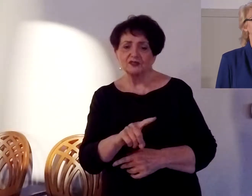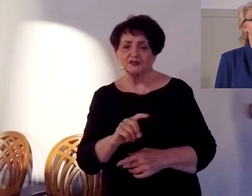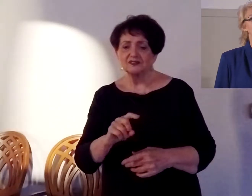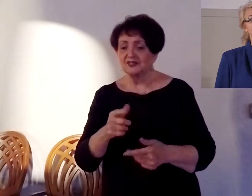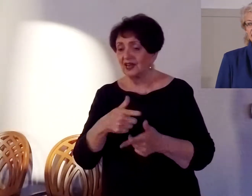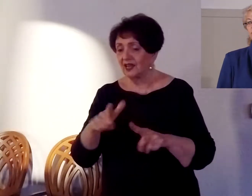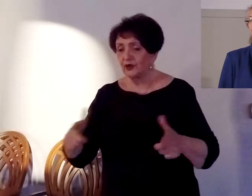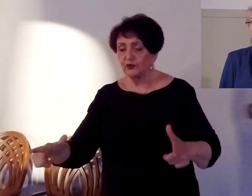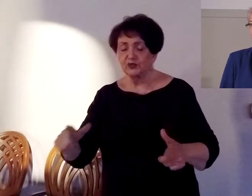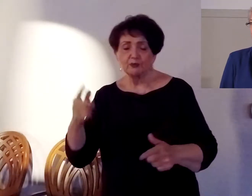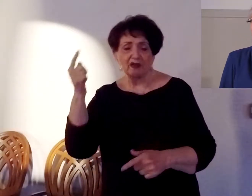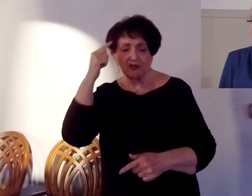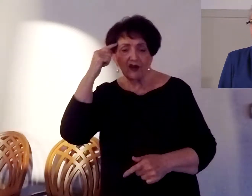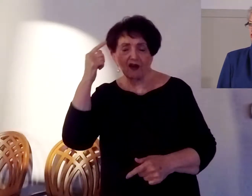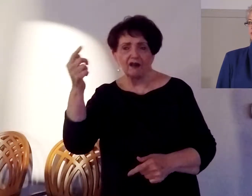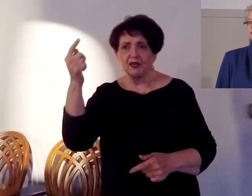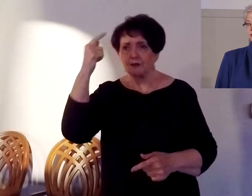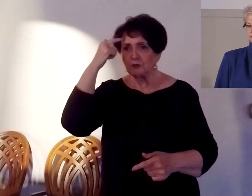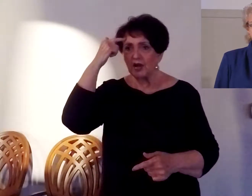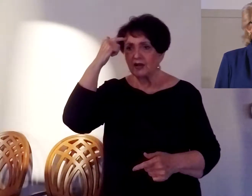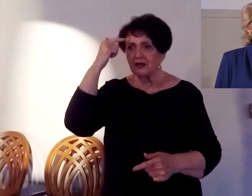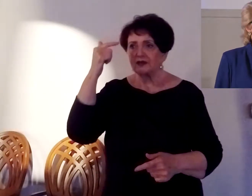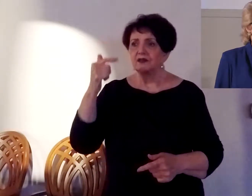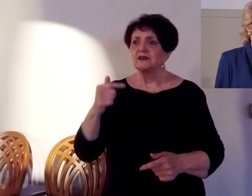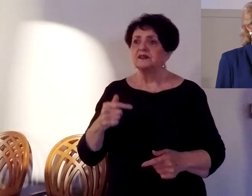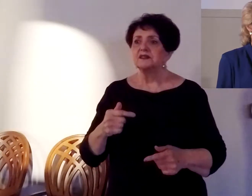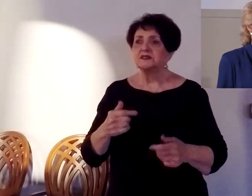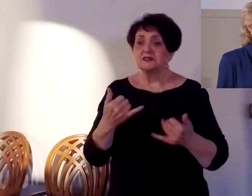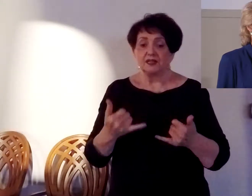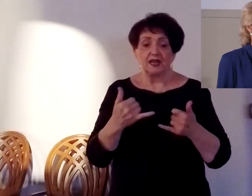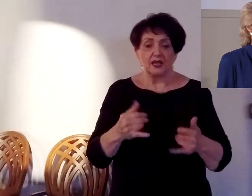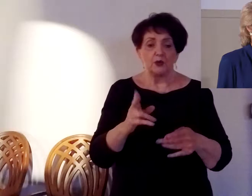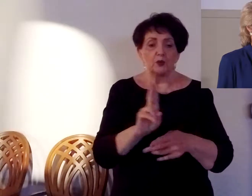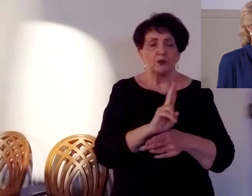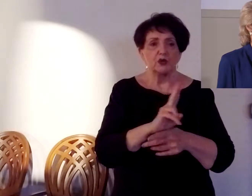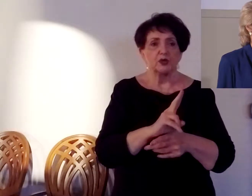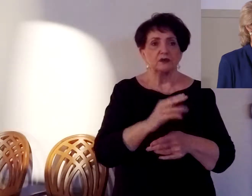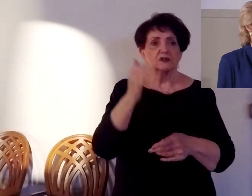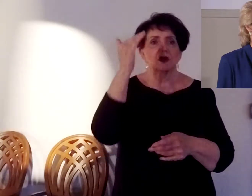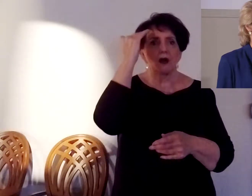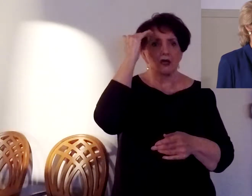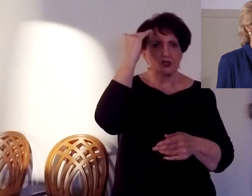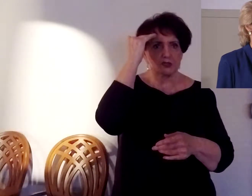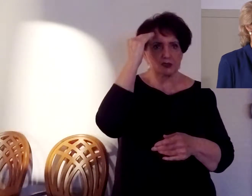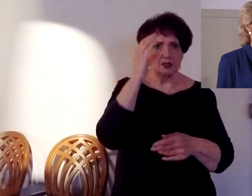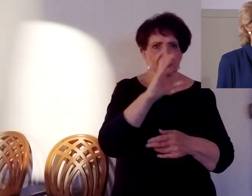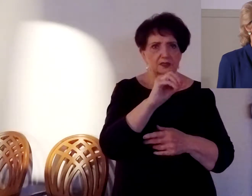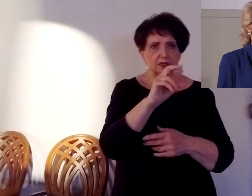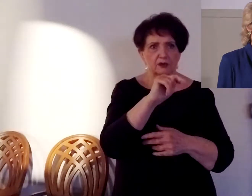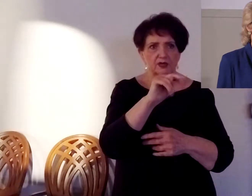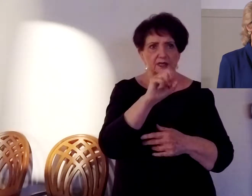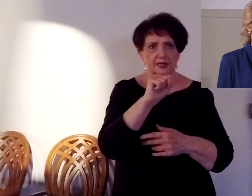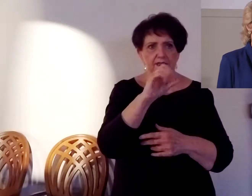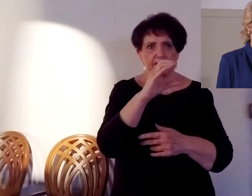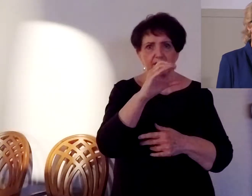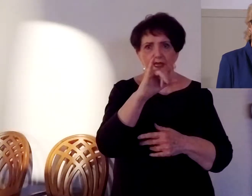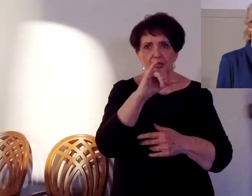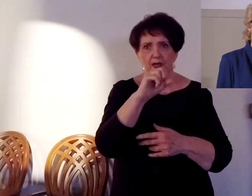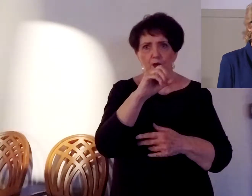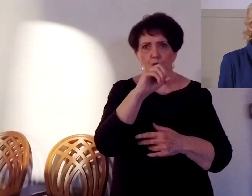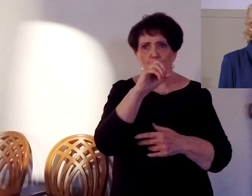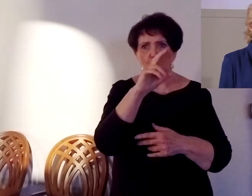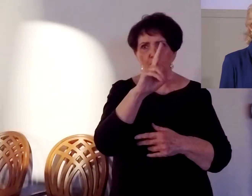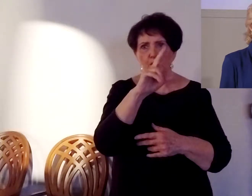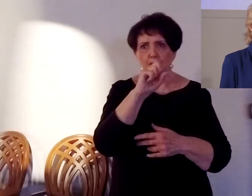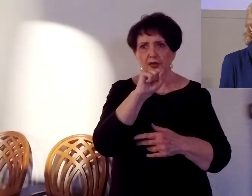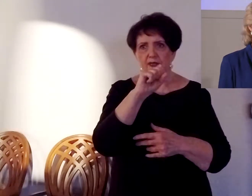mind, and today we would use the words consciousness, right? Every time that Ernest Holmes uses the term mind, if you were to translate